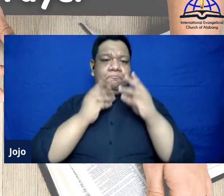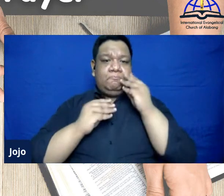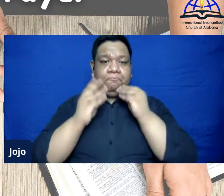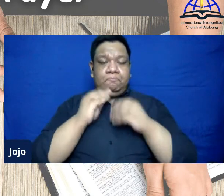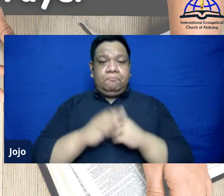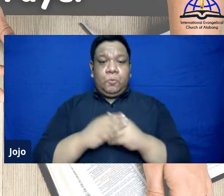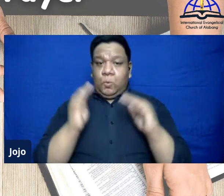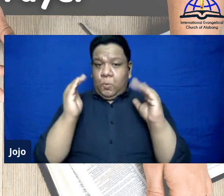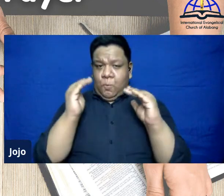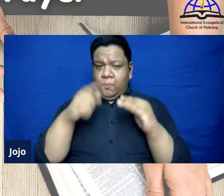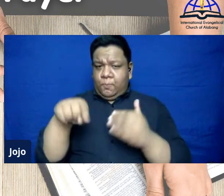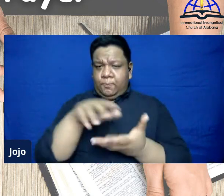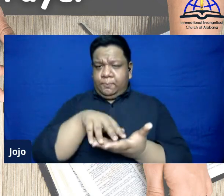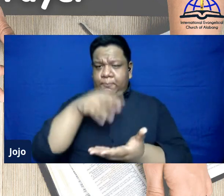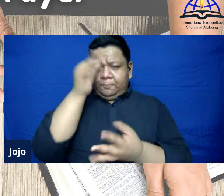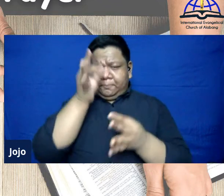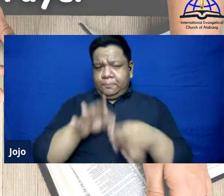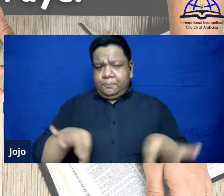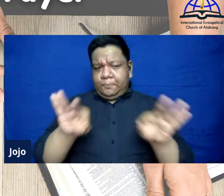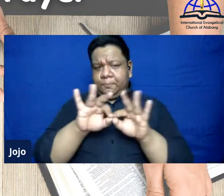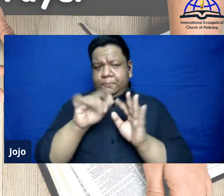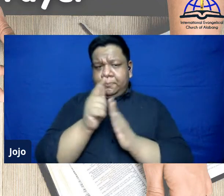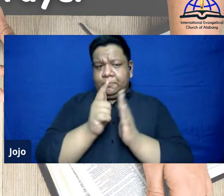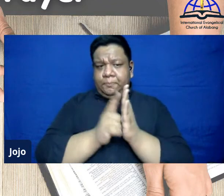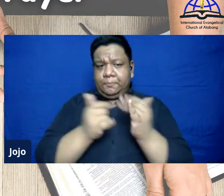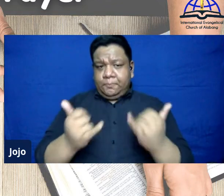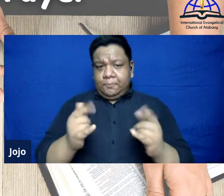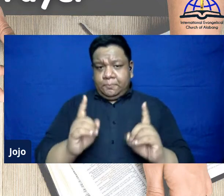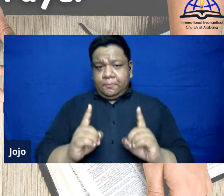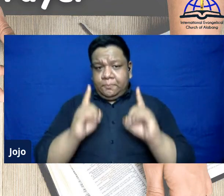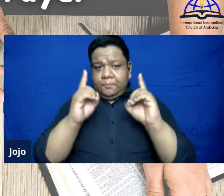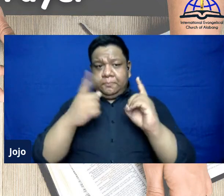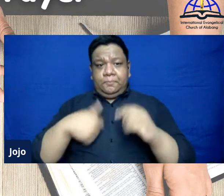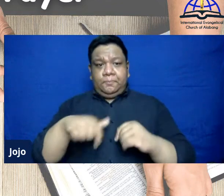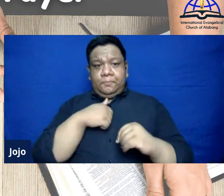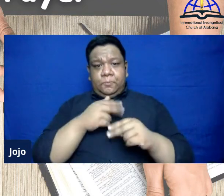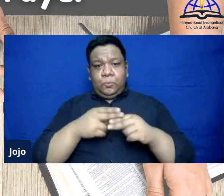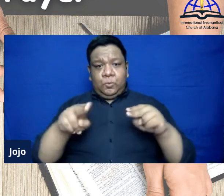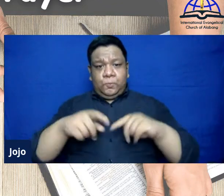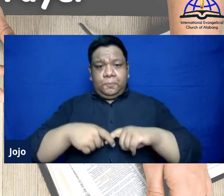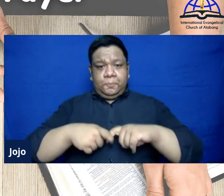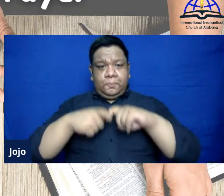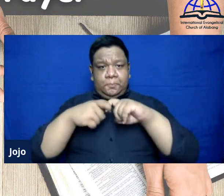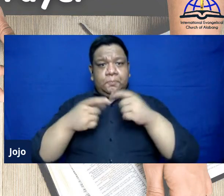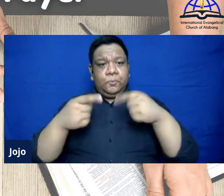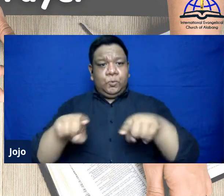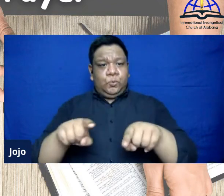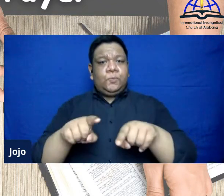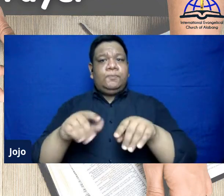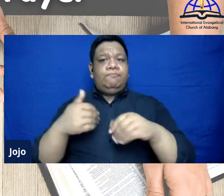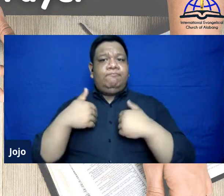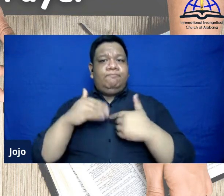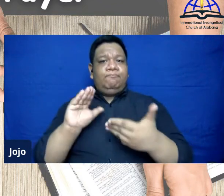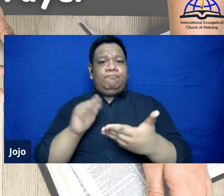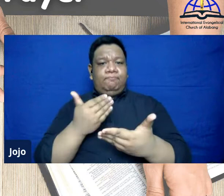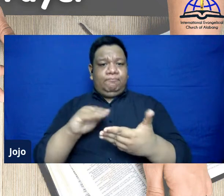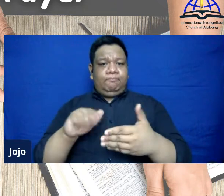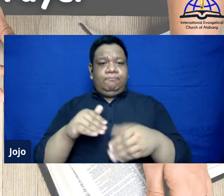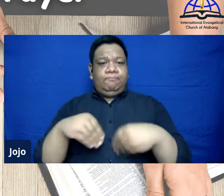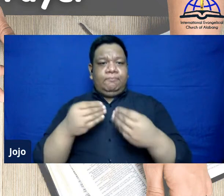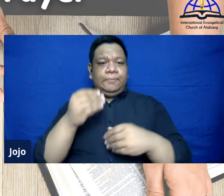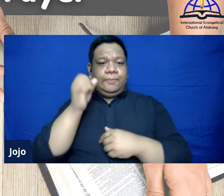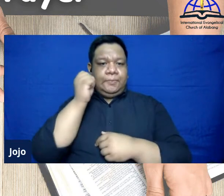I hope you're picking up valuable lessons in today's devotion. We shall be having a short break habang tayo po ay inaawitan ni